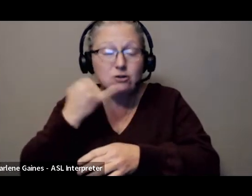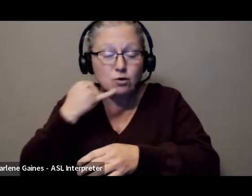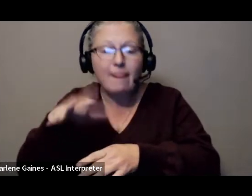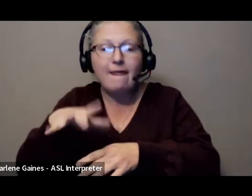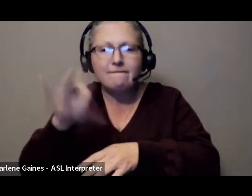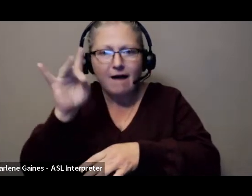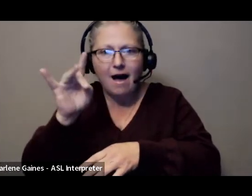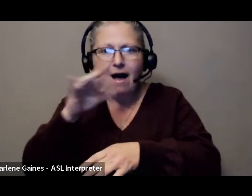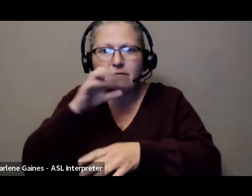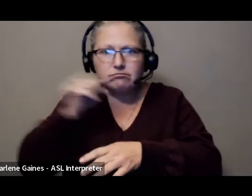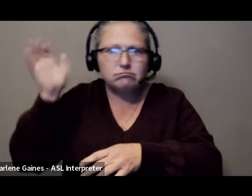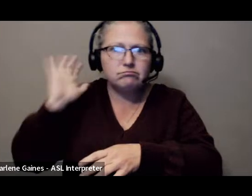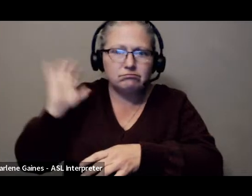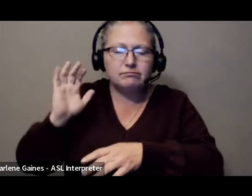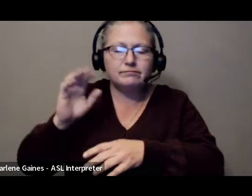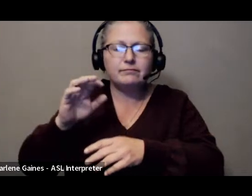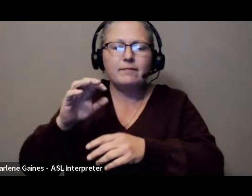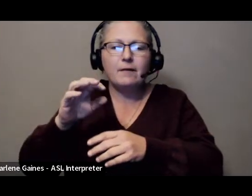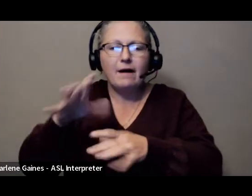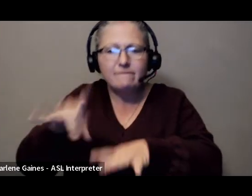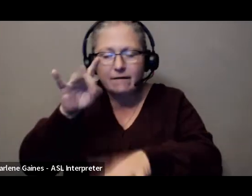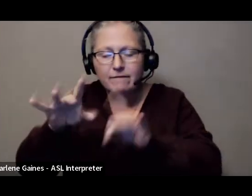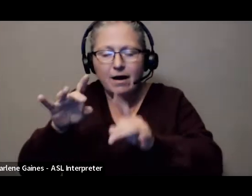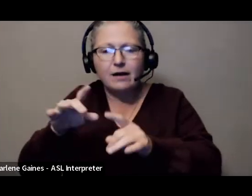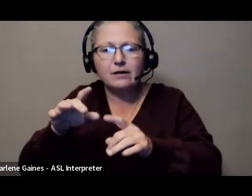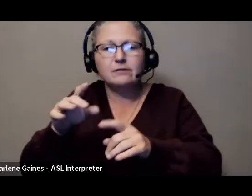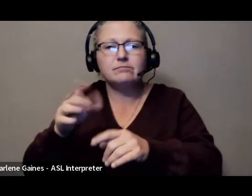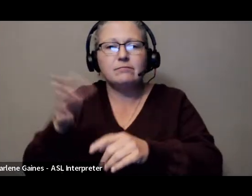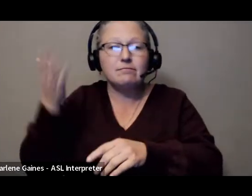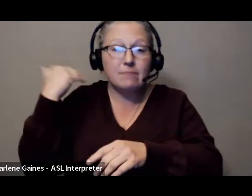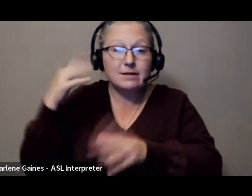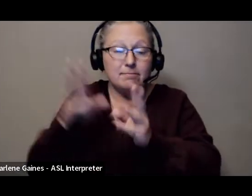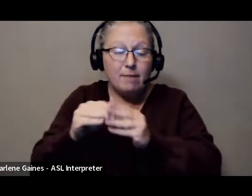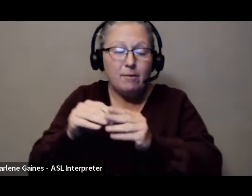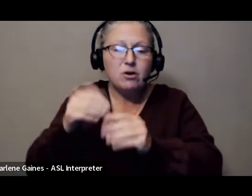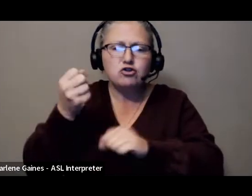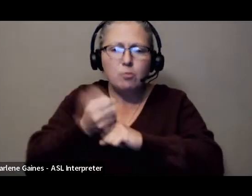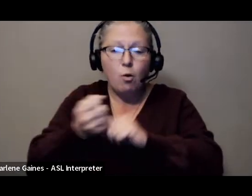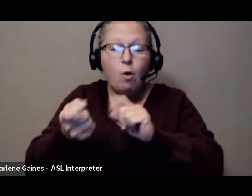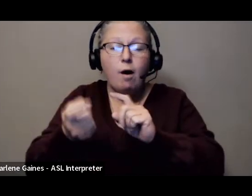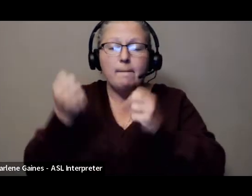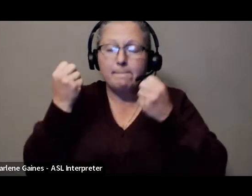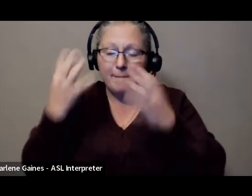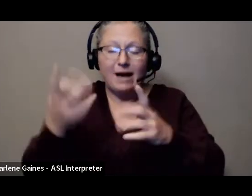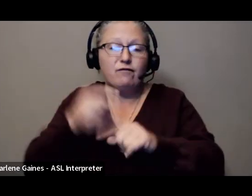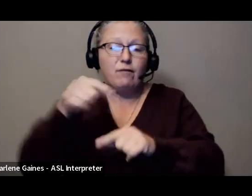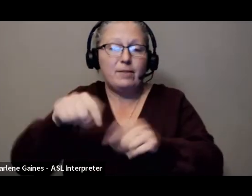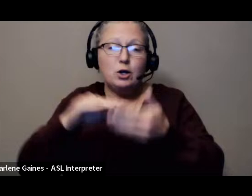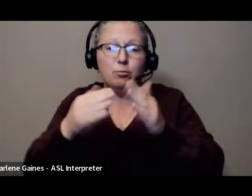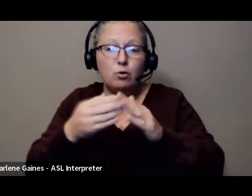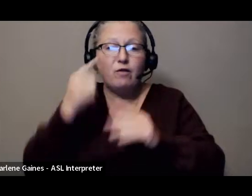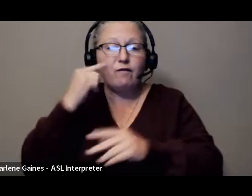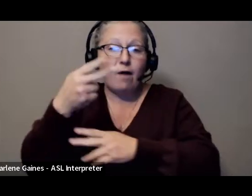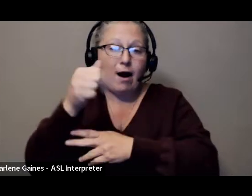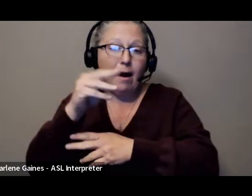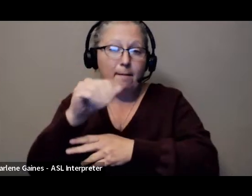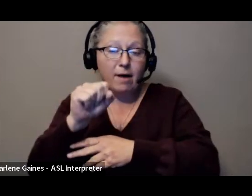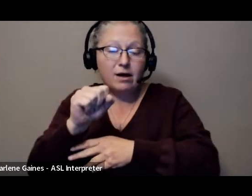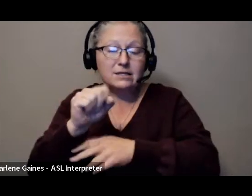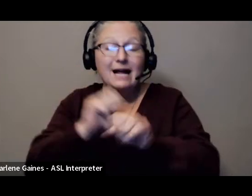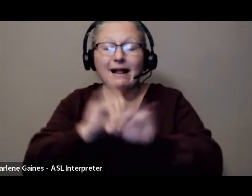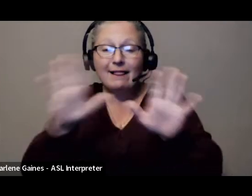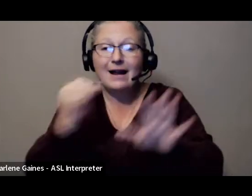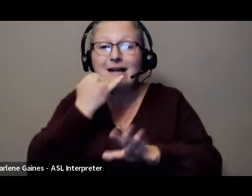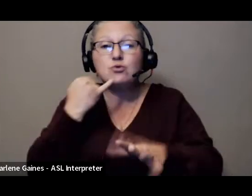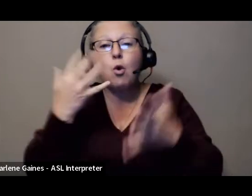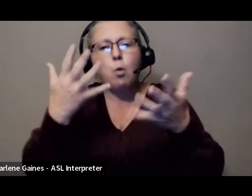Last month, we all heard the unrelenting support by some of the members of this community for Hamas. I want to make clear that Israel wants peace,